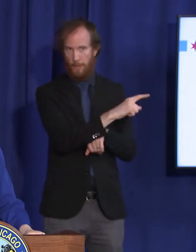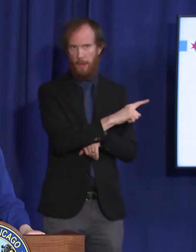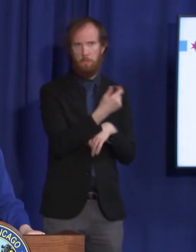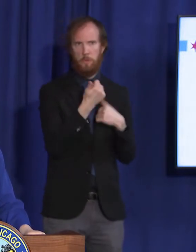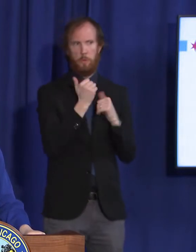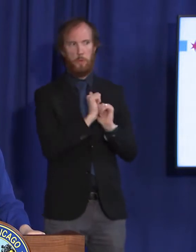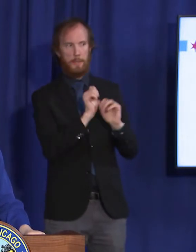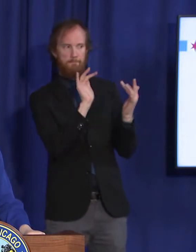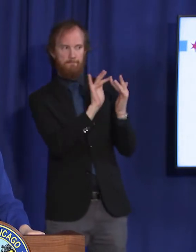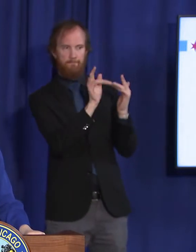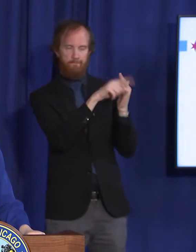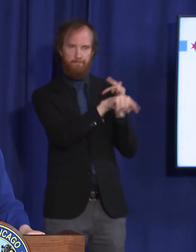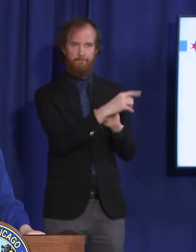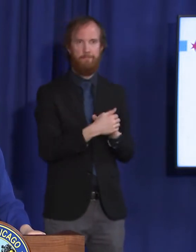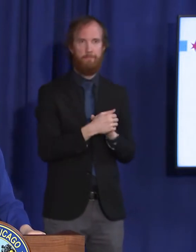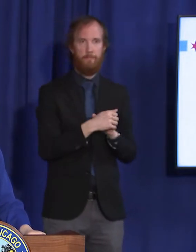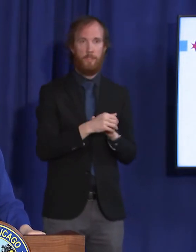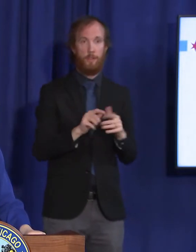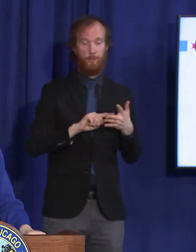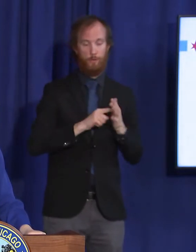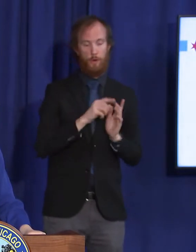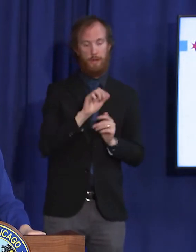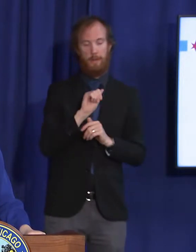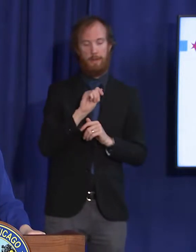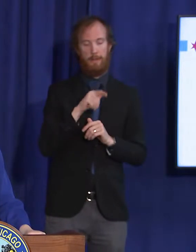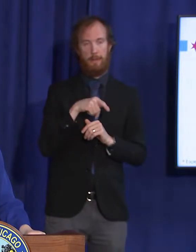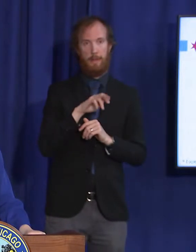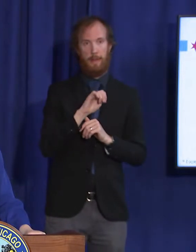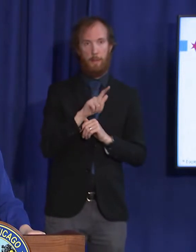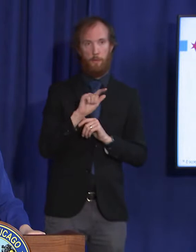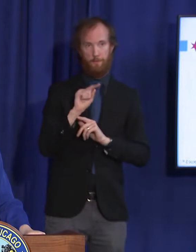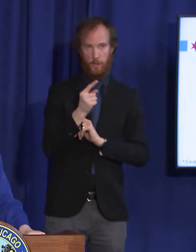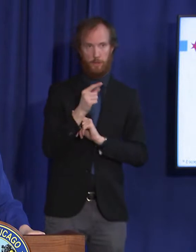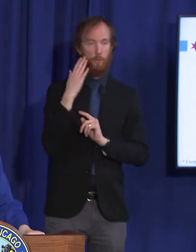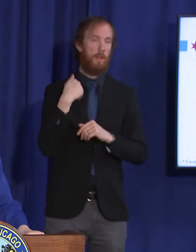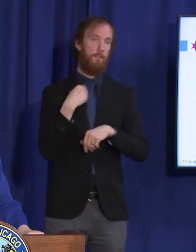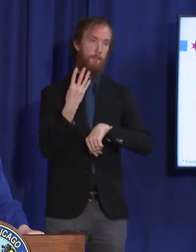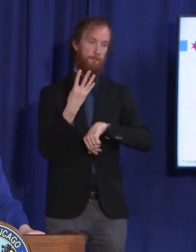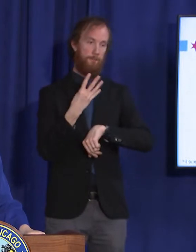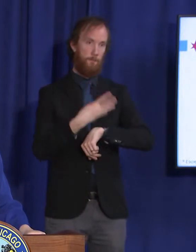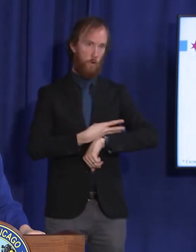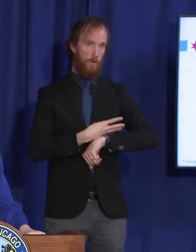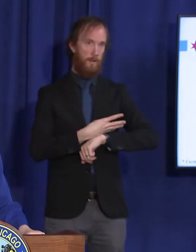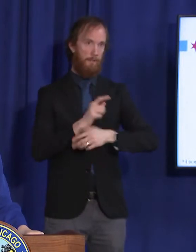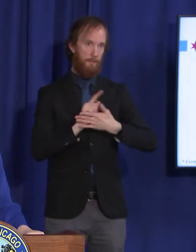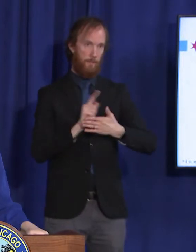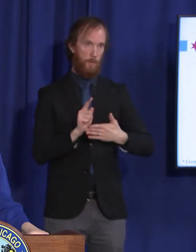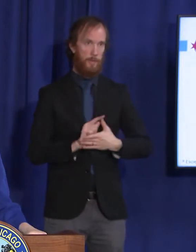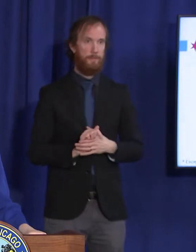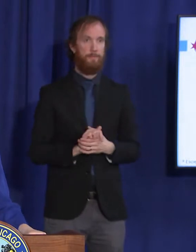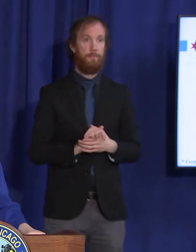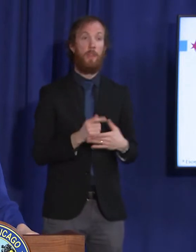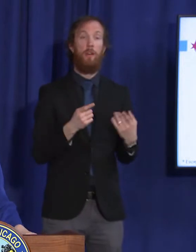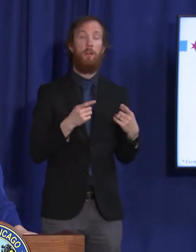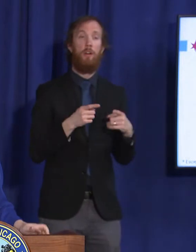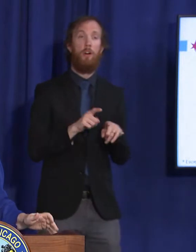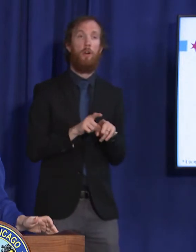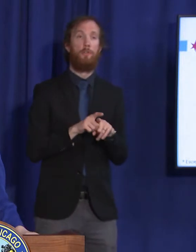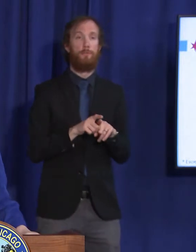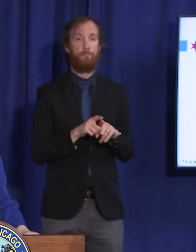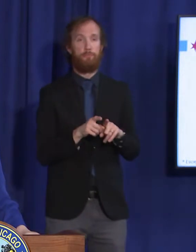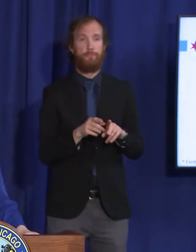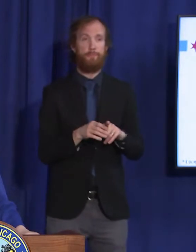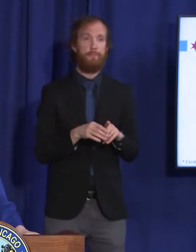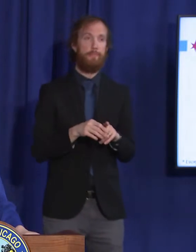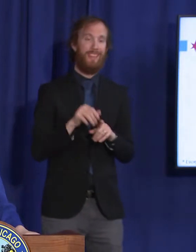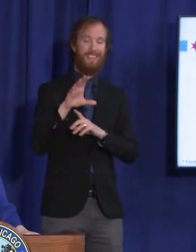of them. So as of April 1st, we'll be going to a 4-day-a-week schedule. Also, we are changing our eligibility for